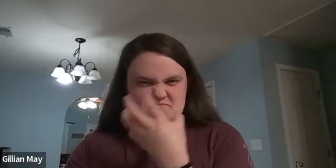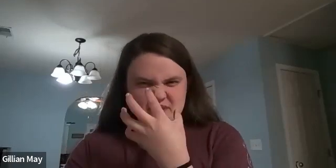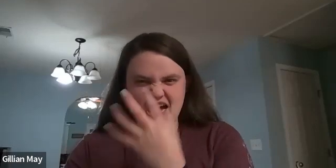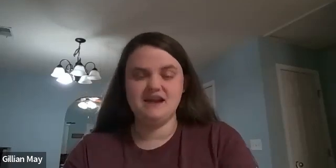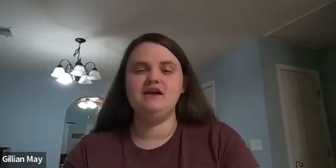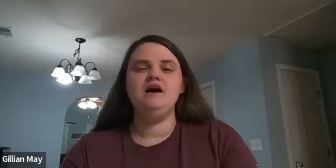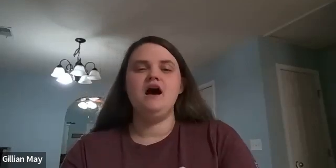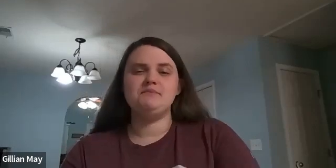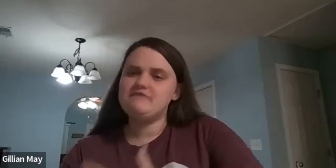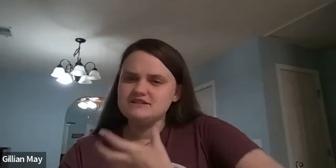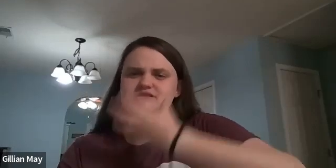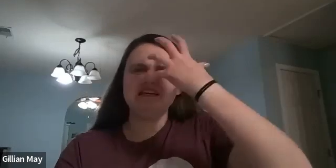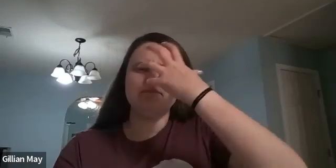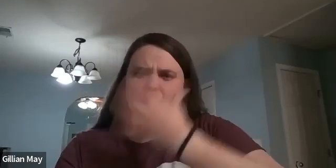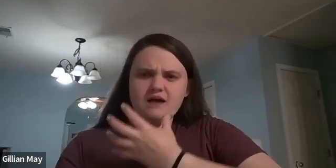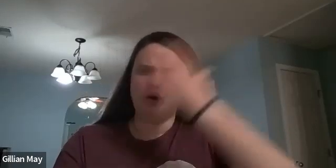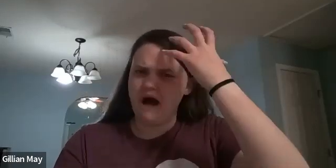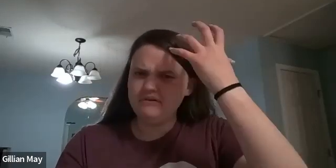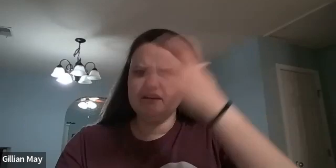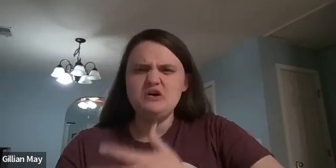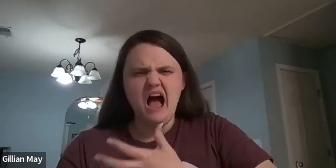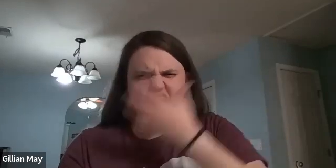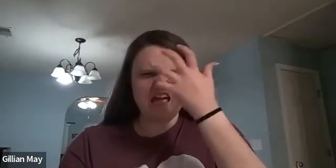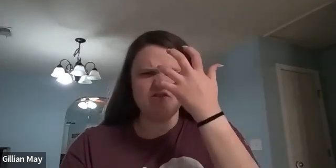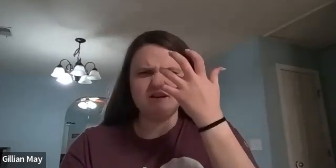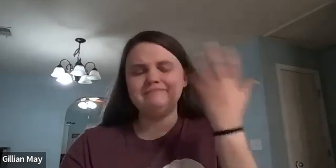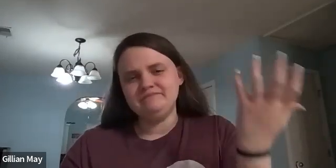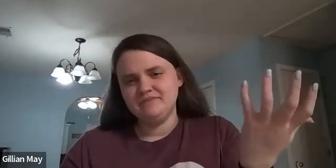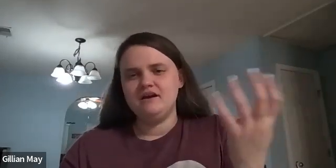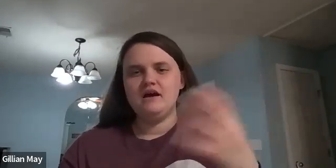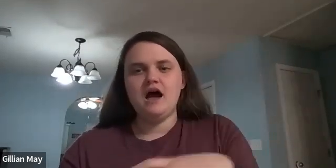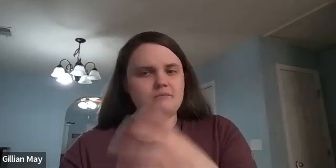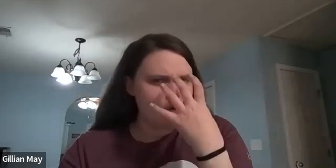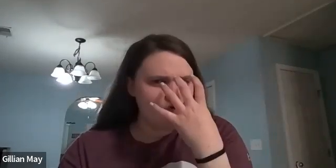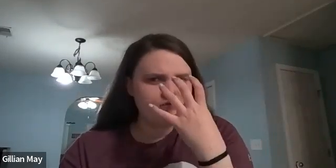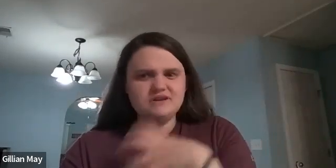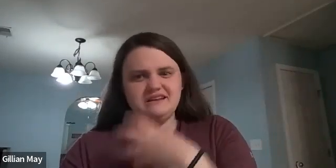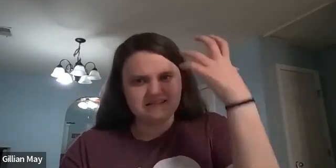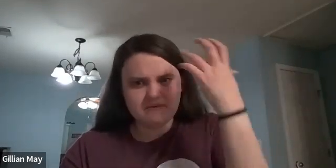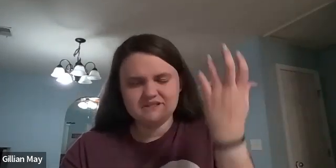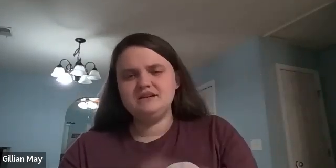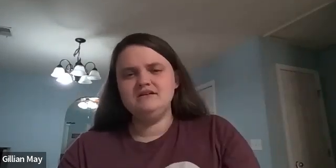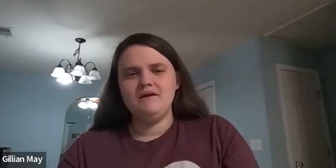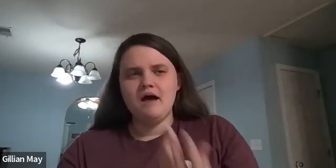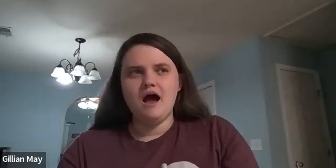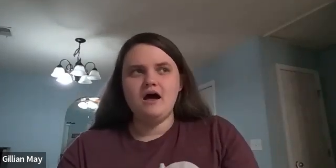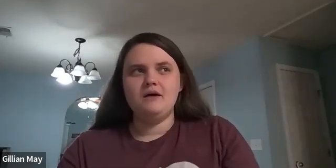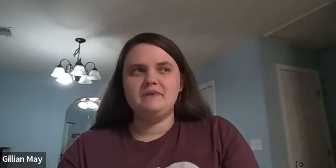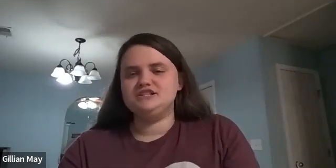I am mad. I've also seen him go up a little, angry. Both are really accepted. It just